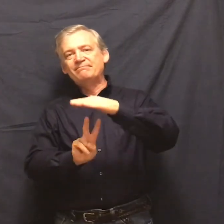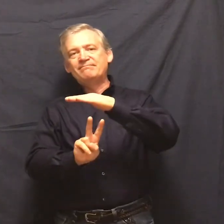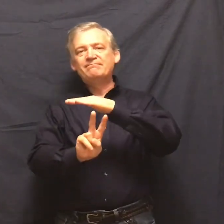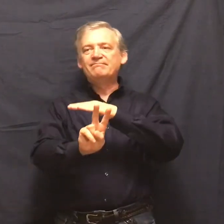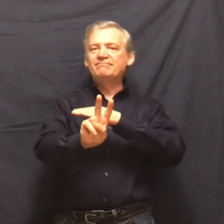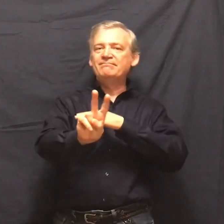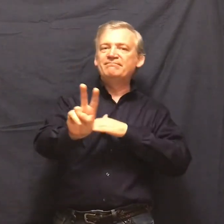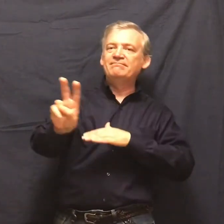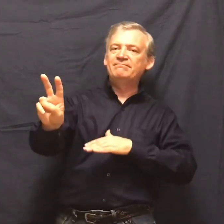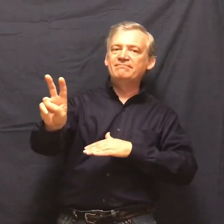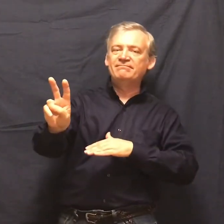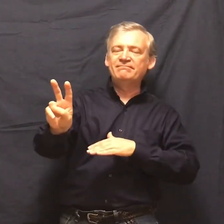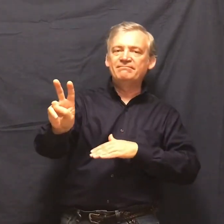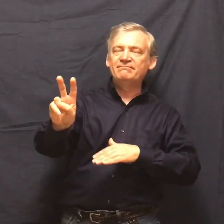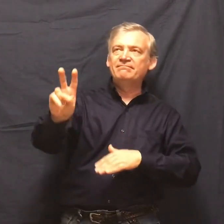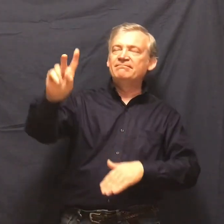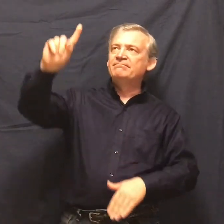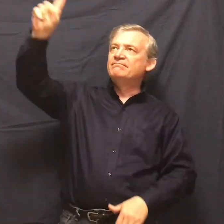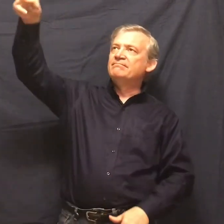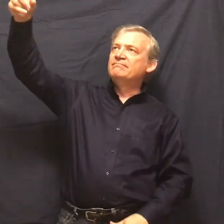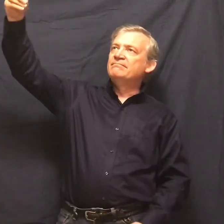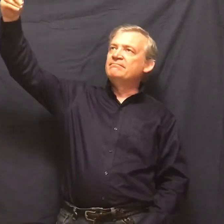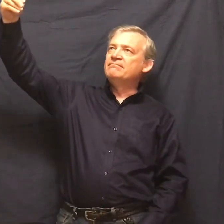The sunshine lay in a thin line under the window.